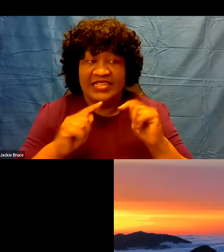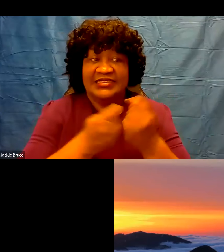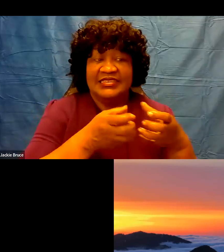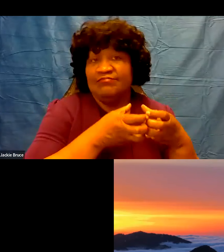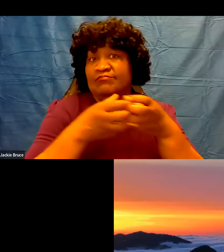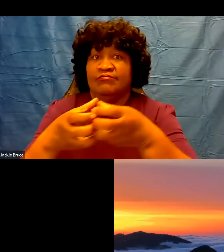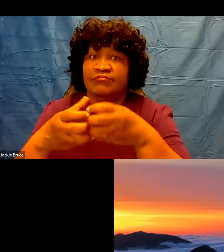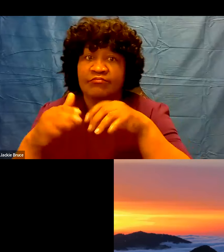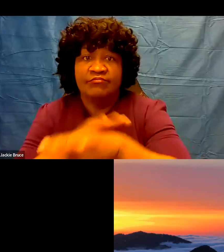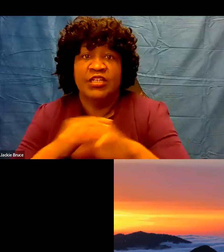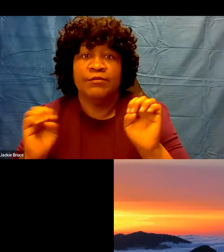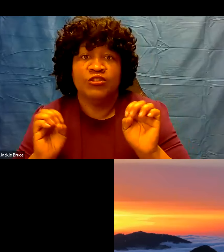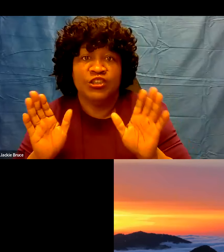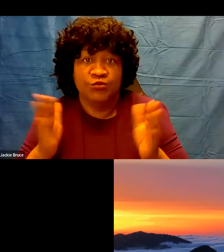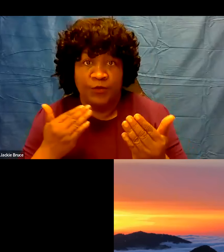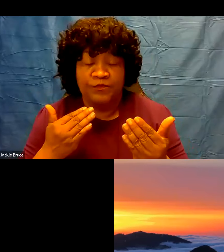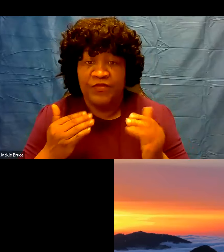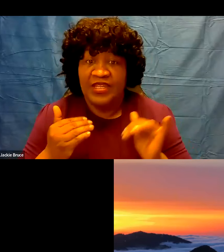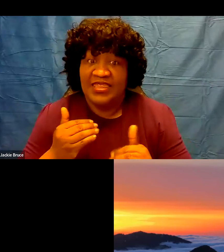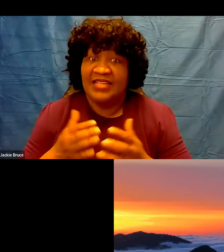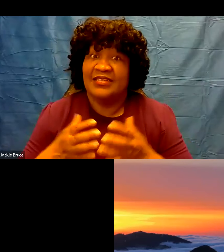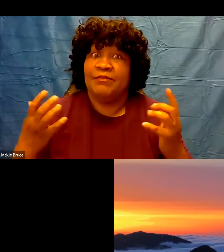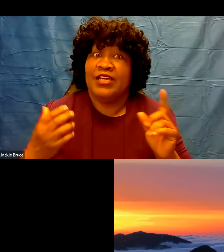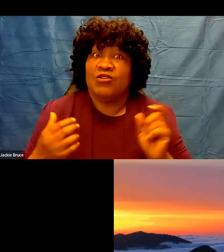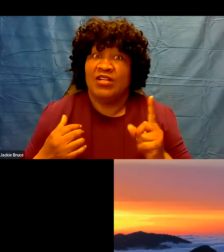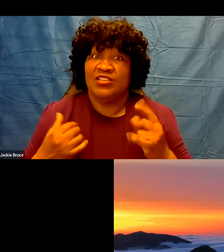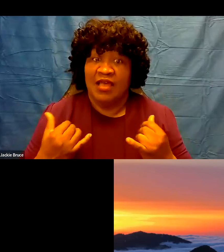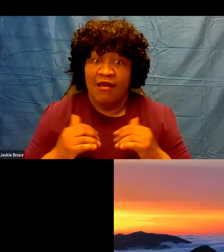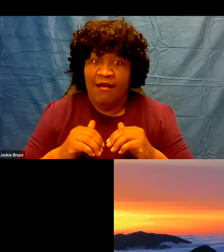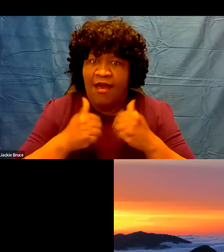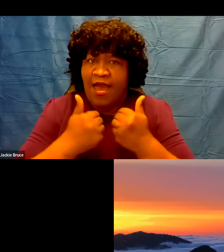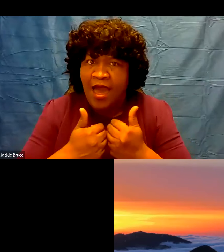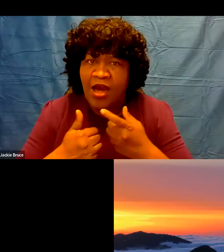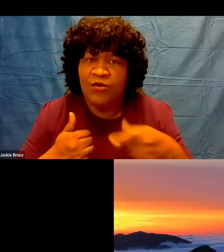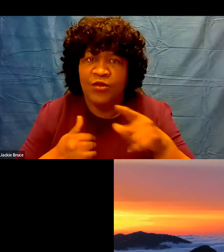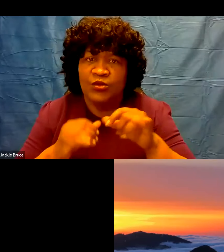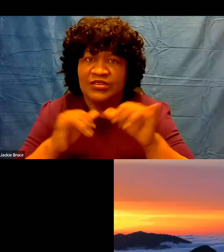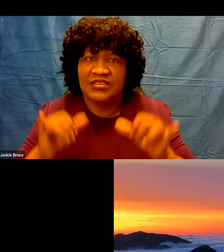room. So that's a big question in my mind. How will those system